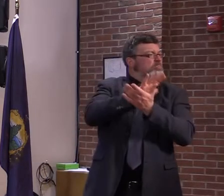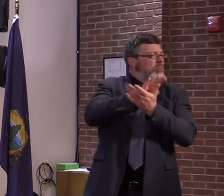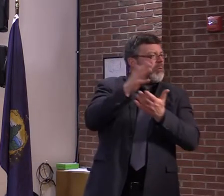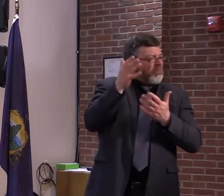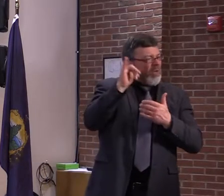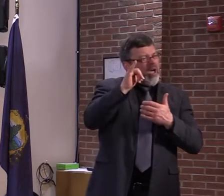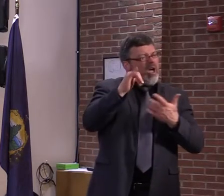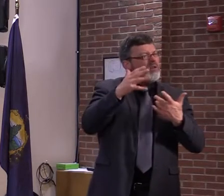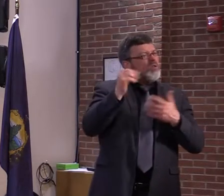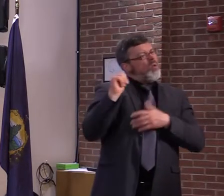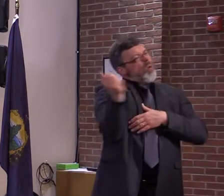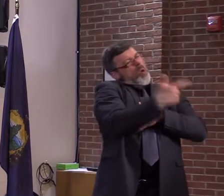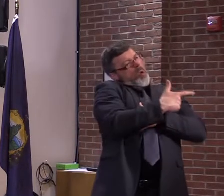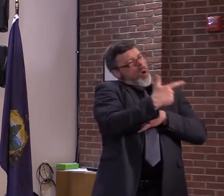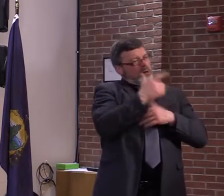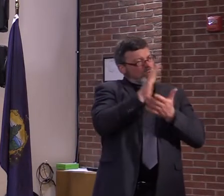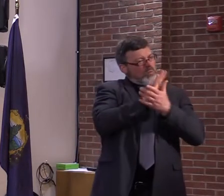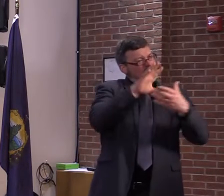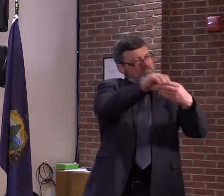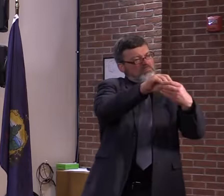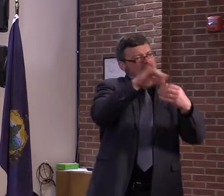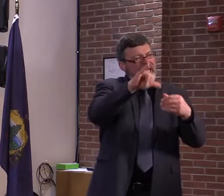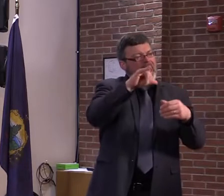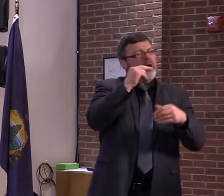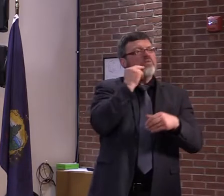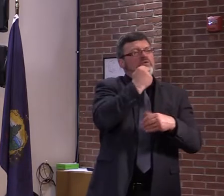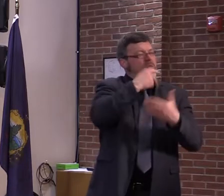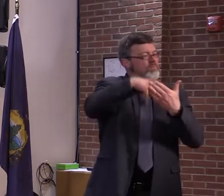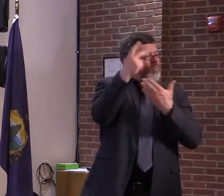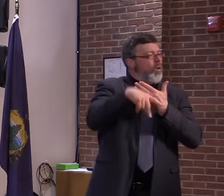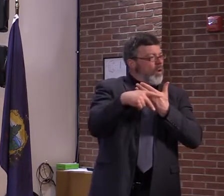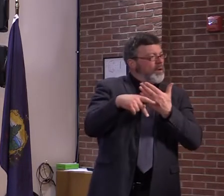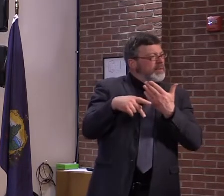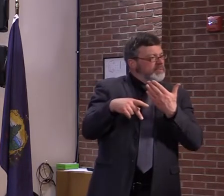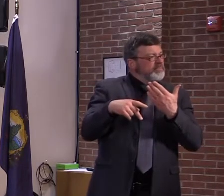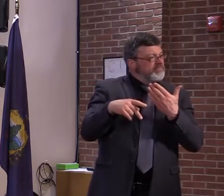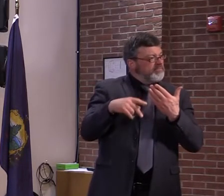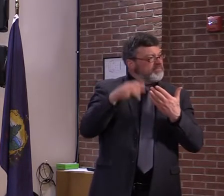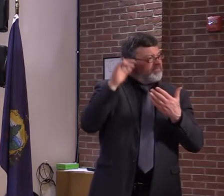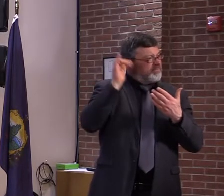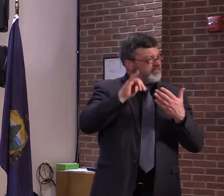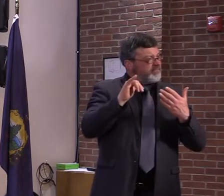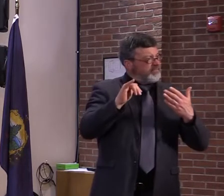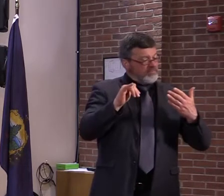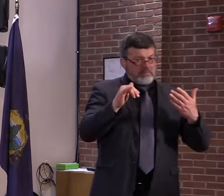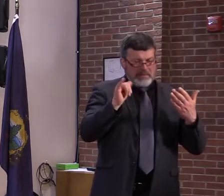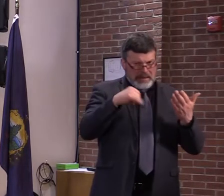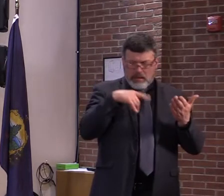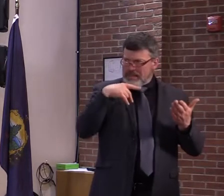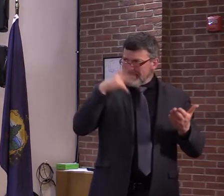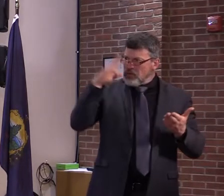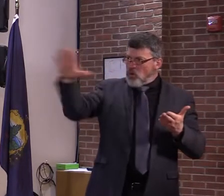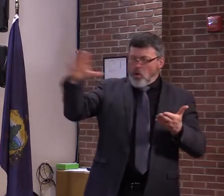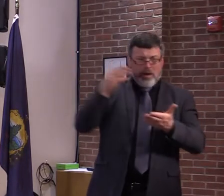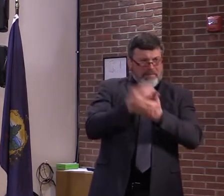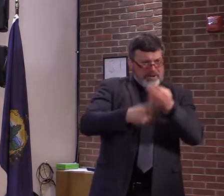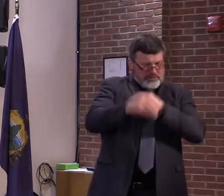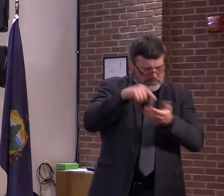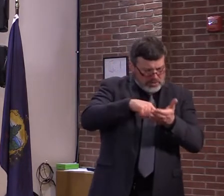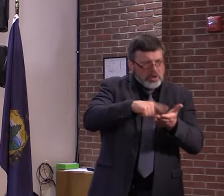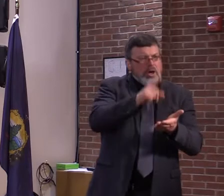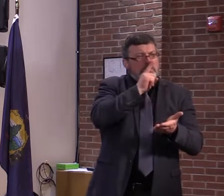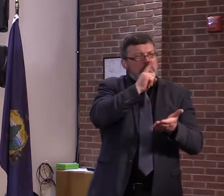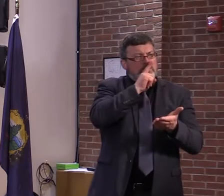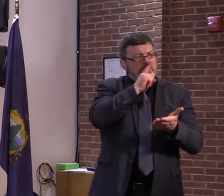has a $6 million request in for FY23 that was not in the House budget. I guess I'd love to know what you think about either of those, but just